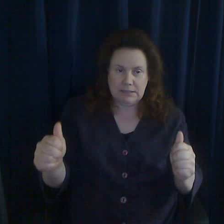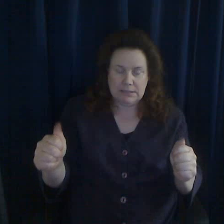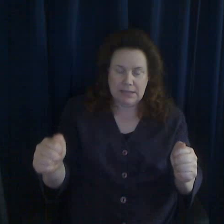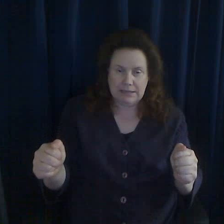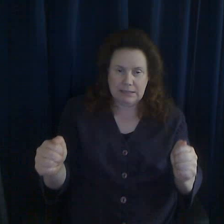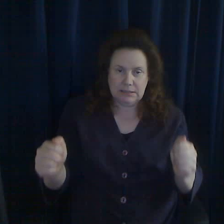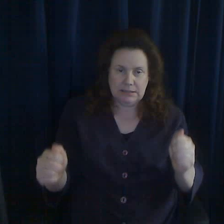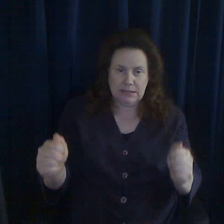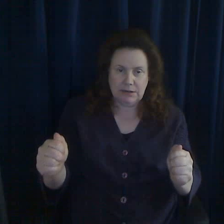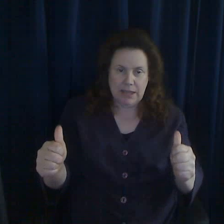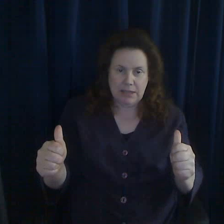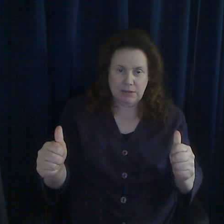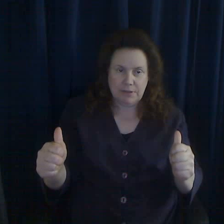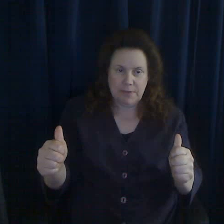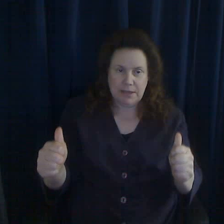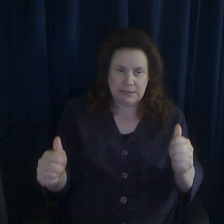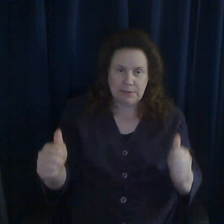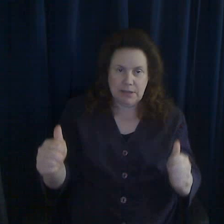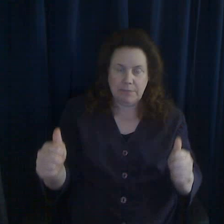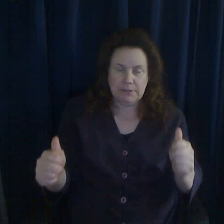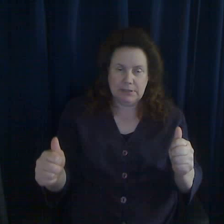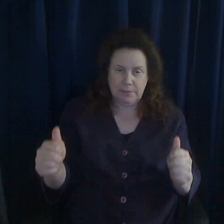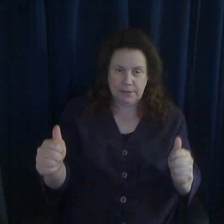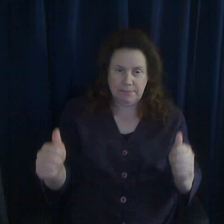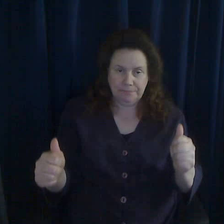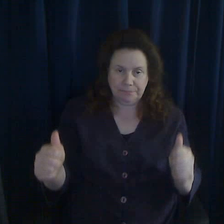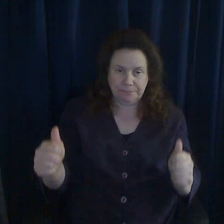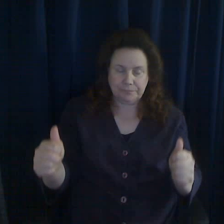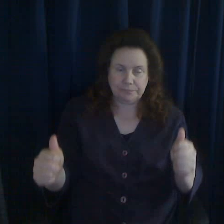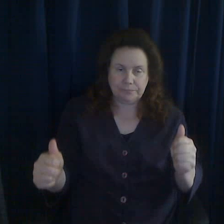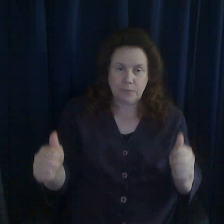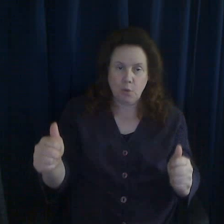It's not the letter A, your thumb has to be up a little bit.